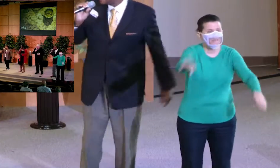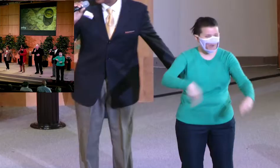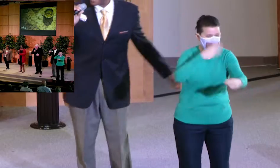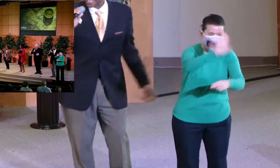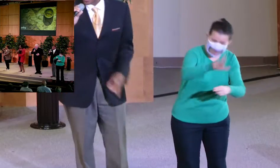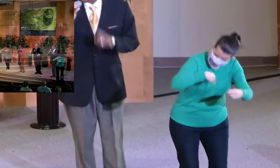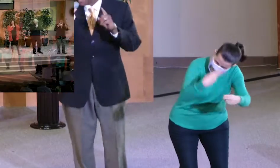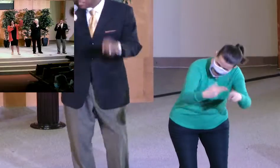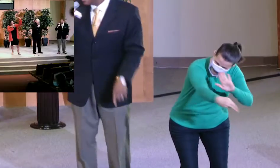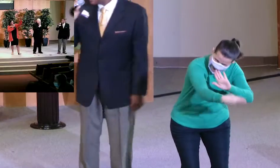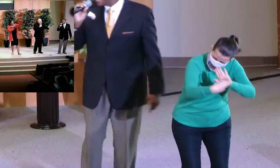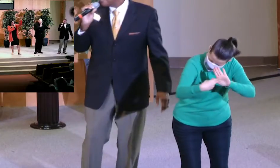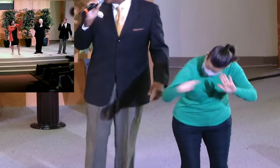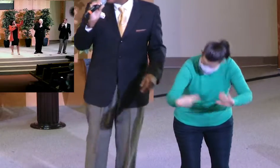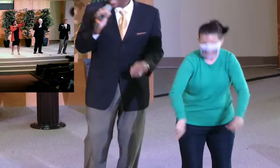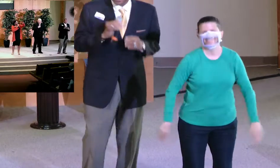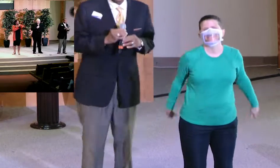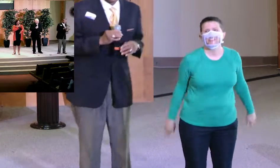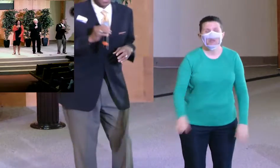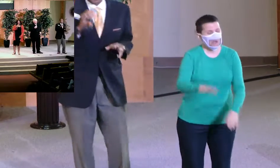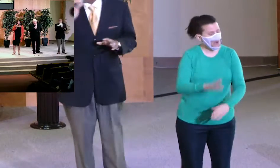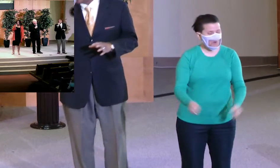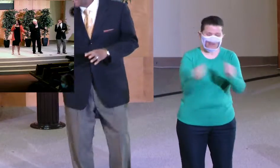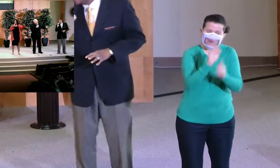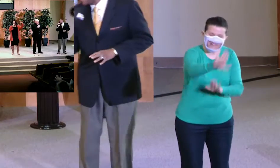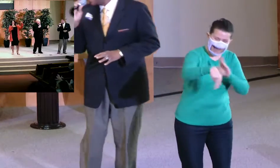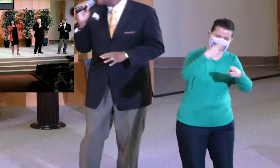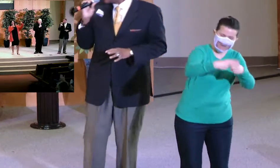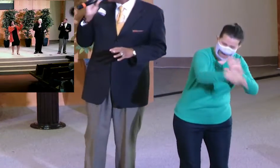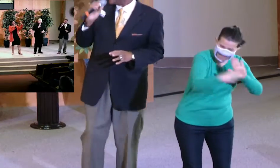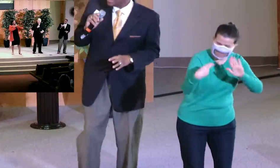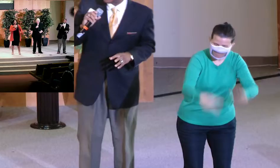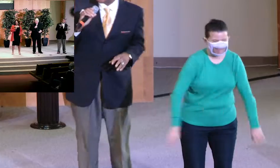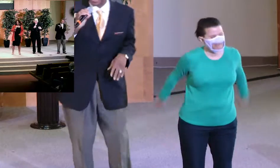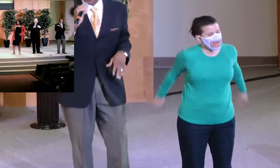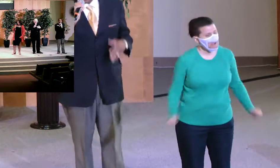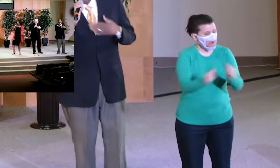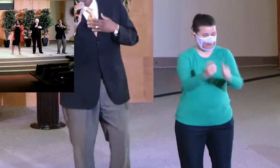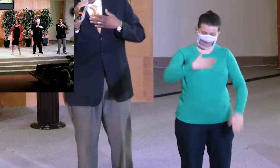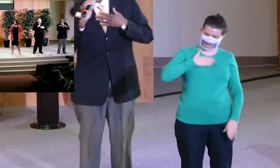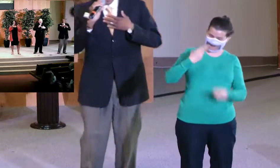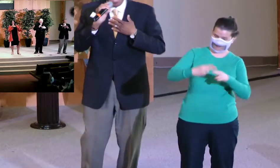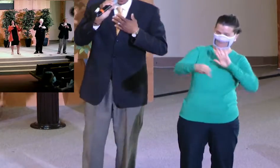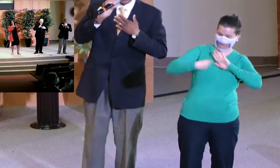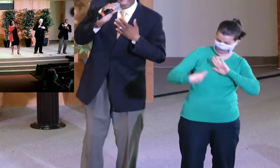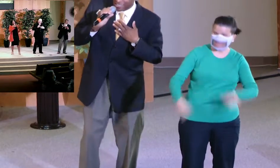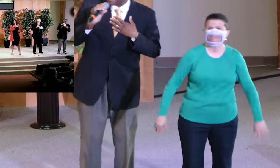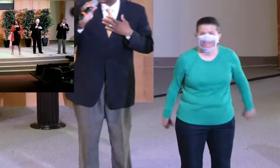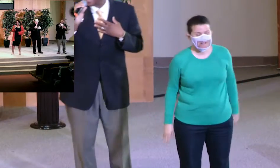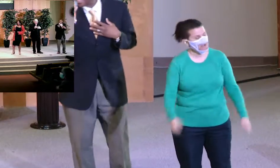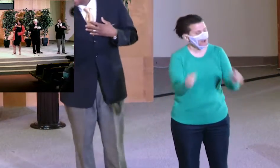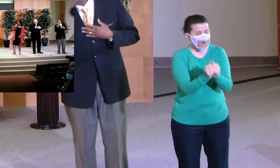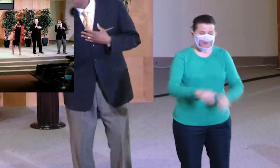With your name on it. With your name on With it. my name on it. With your name on it. With my name on it. With my name on With it.